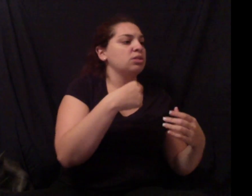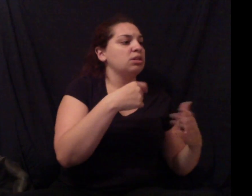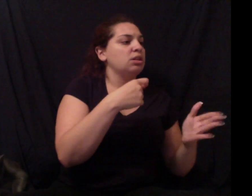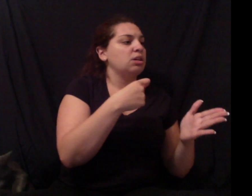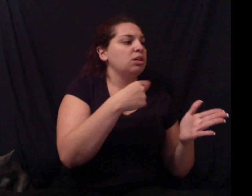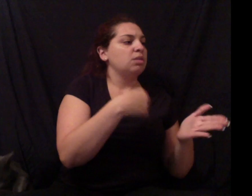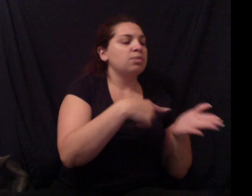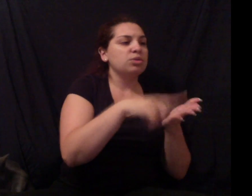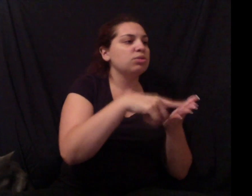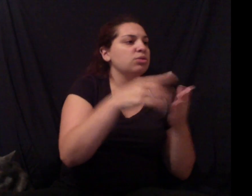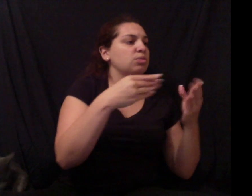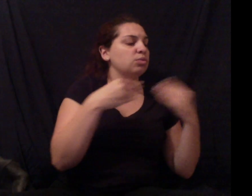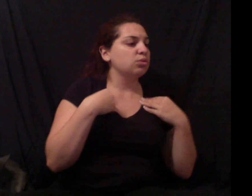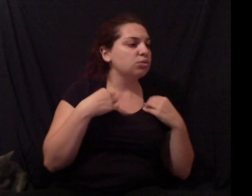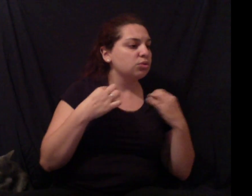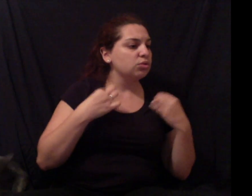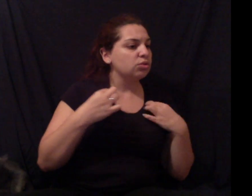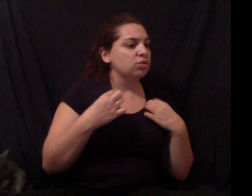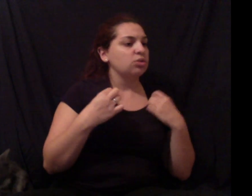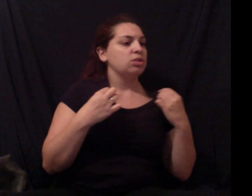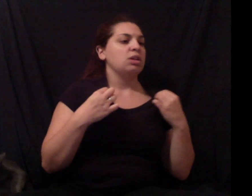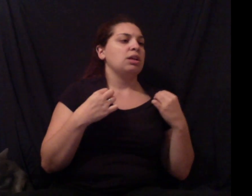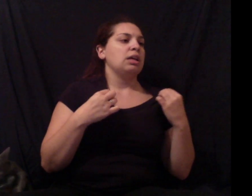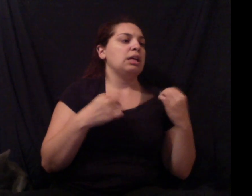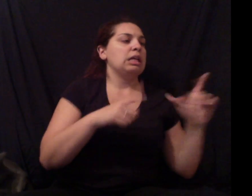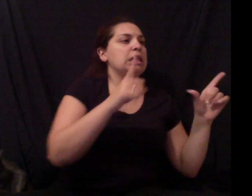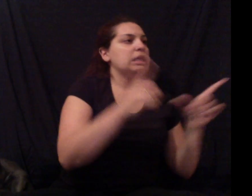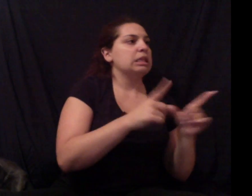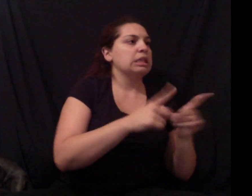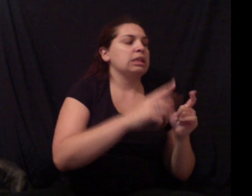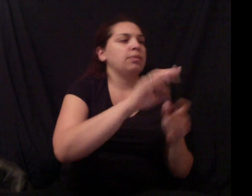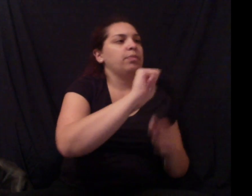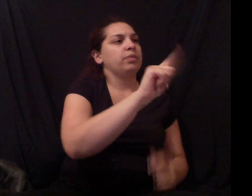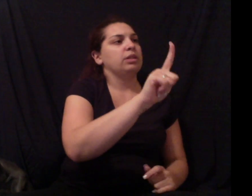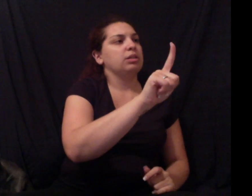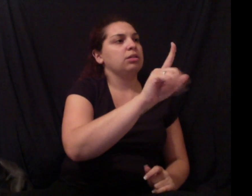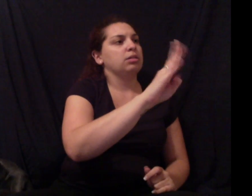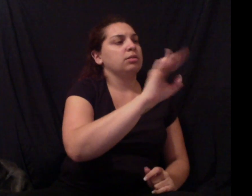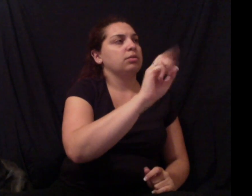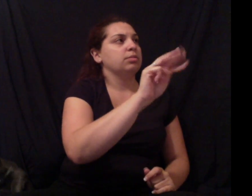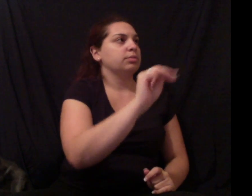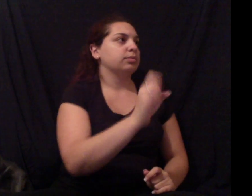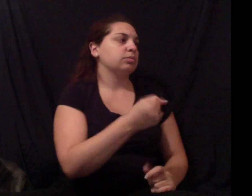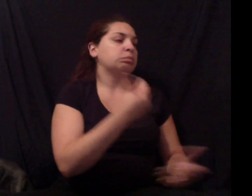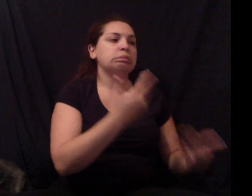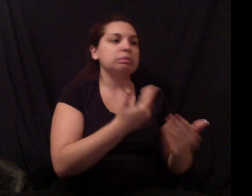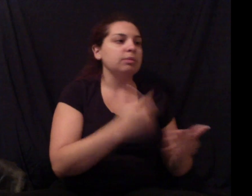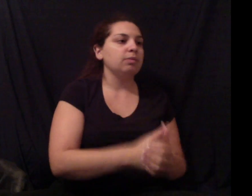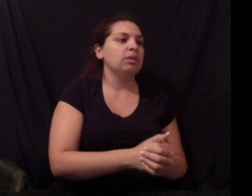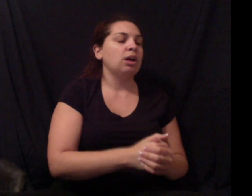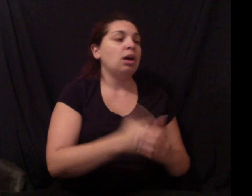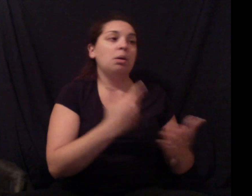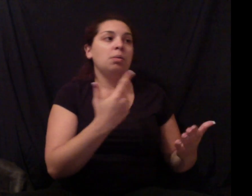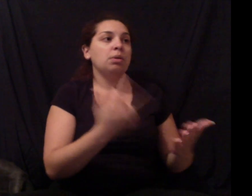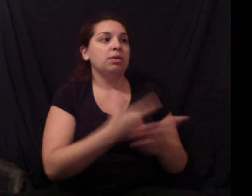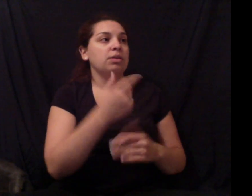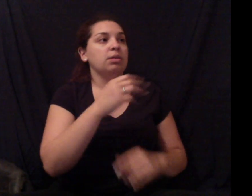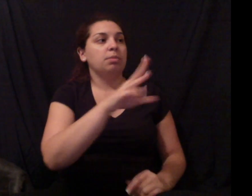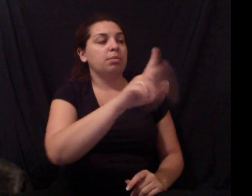shirts, sell some, license some albums and all this stuff. And whenever the Patreon thing came up, I was like, okay,